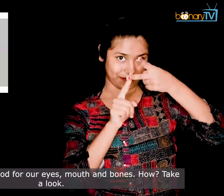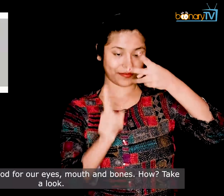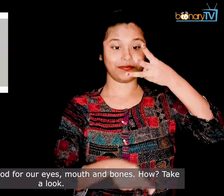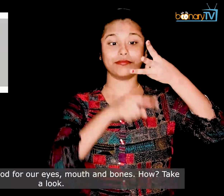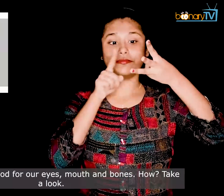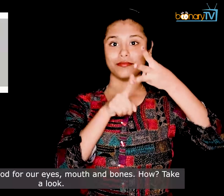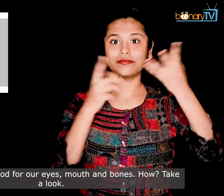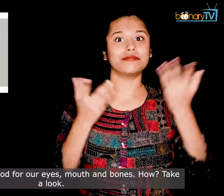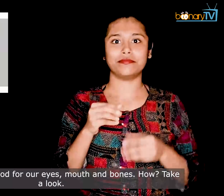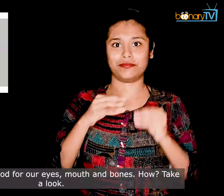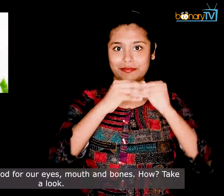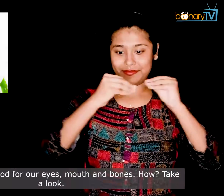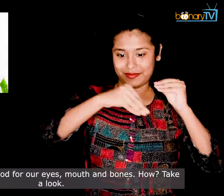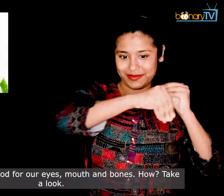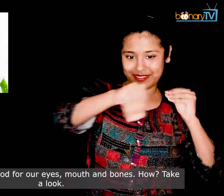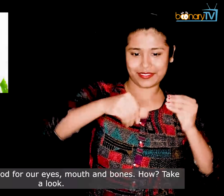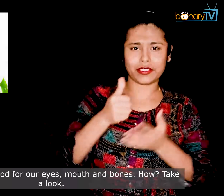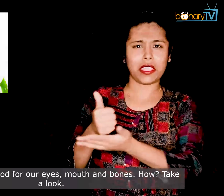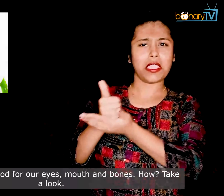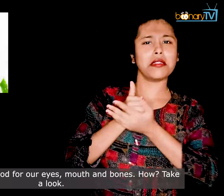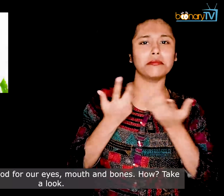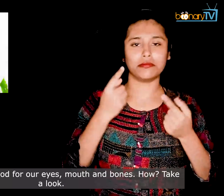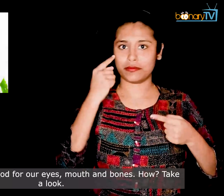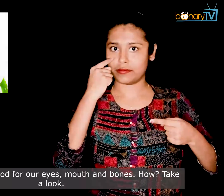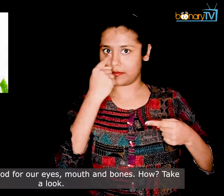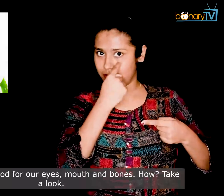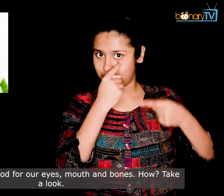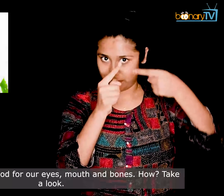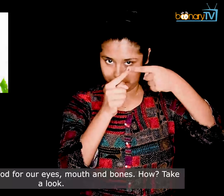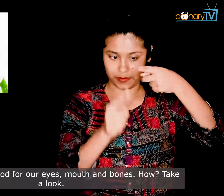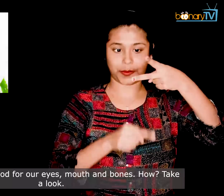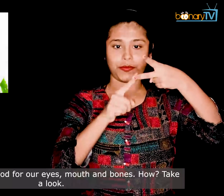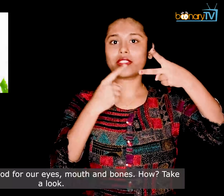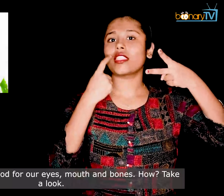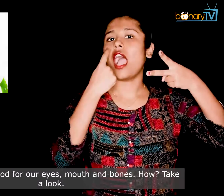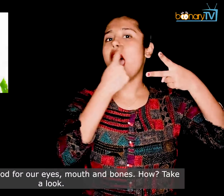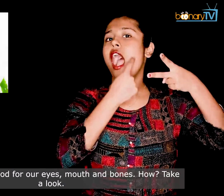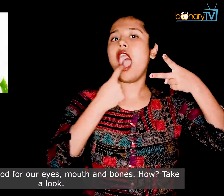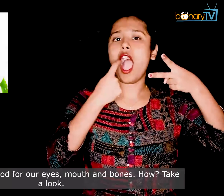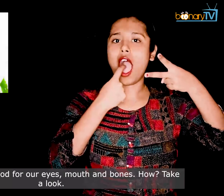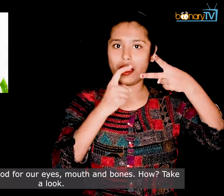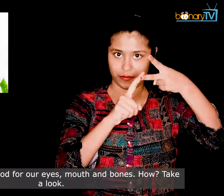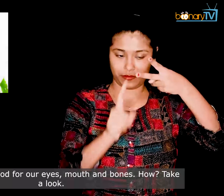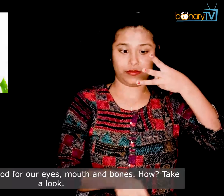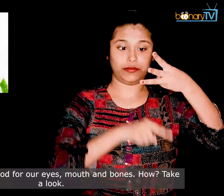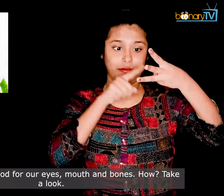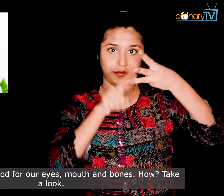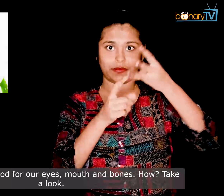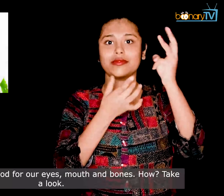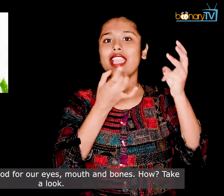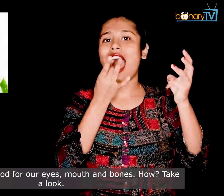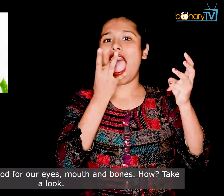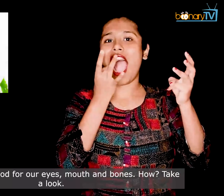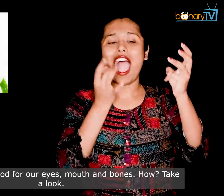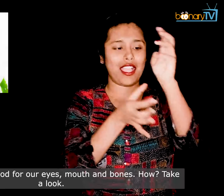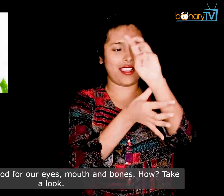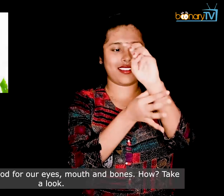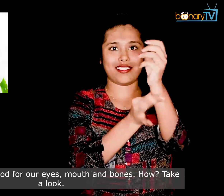Coriander is also good for our eyes, mouth, and bones.